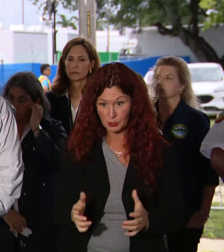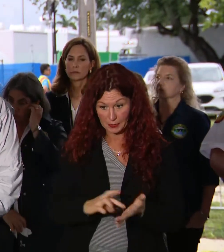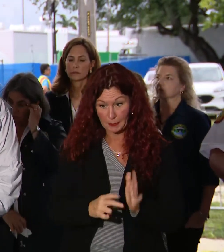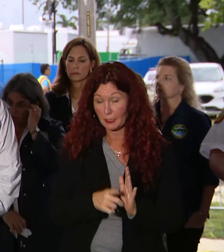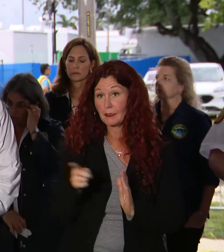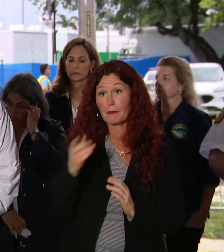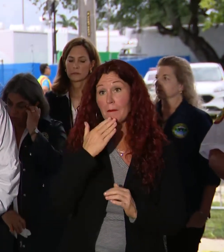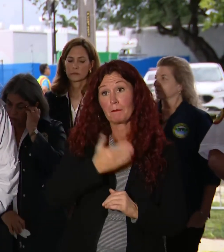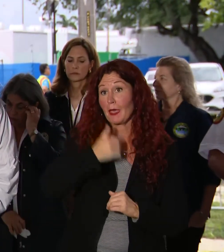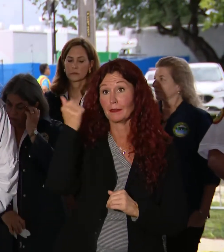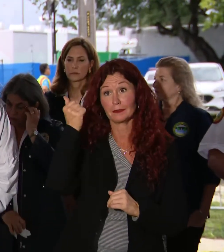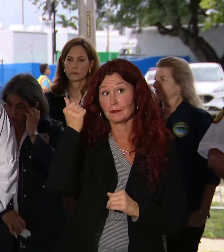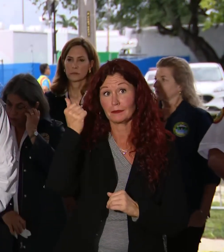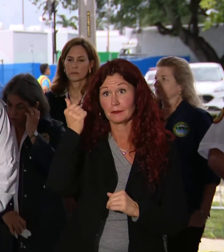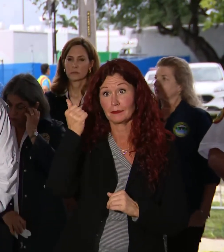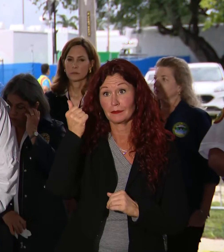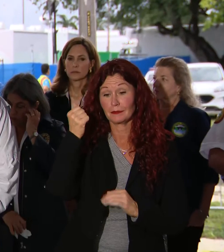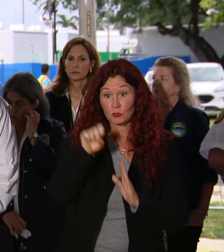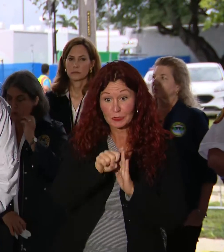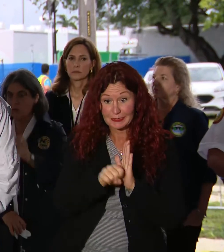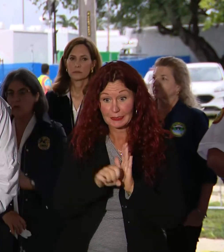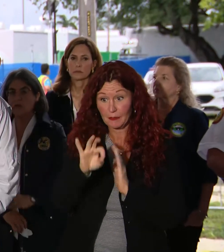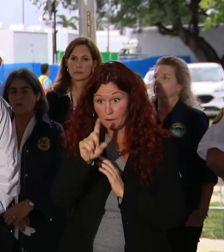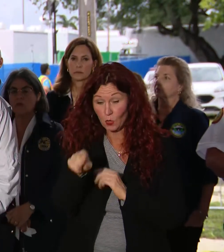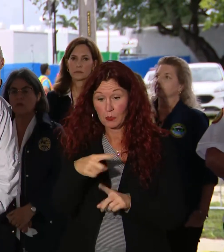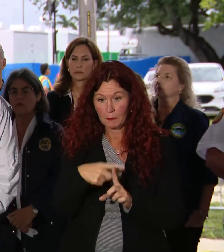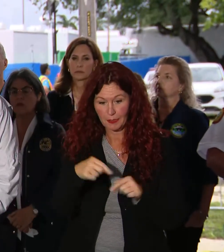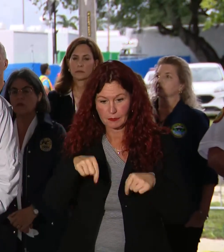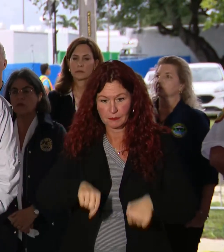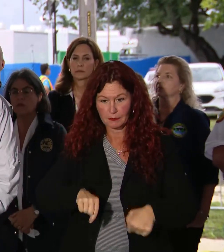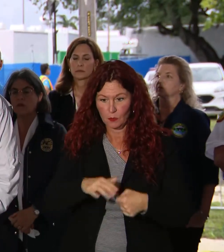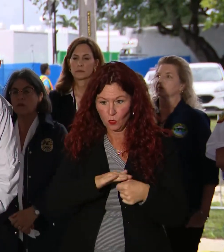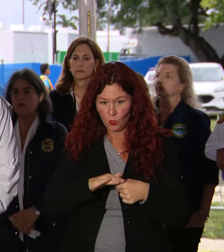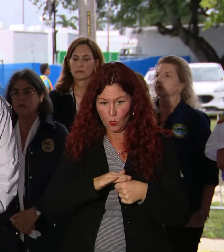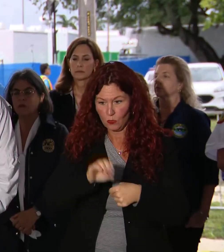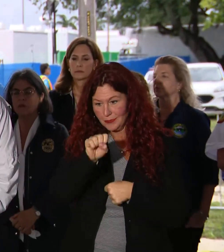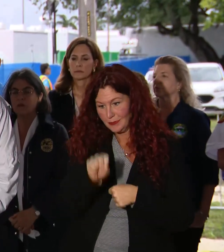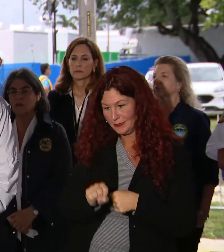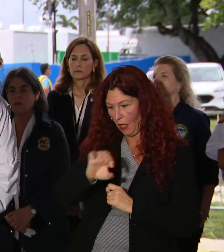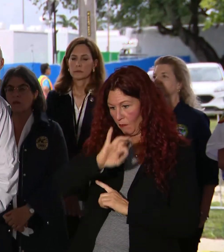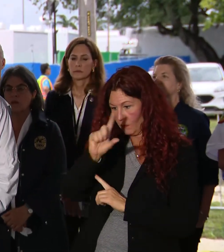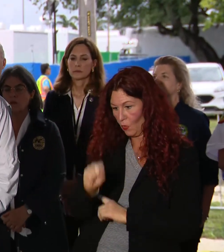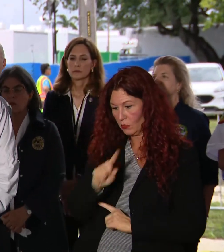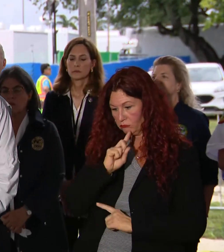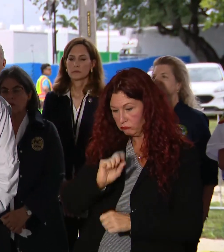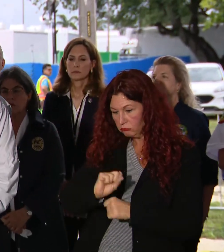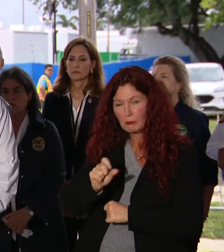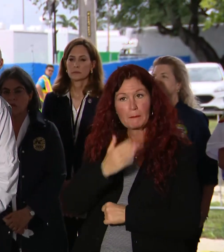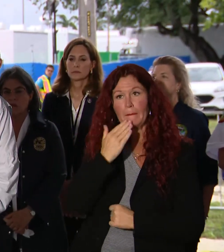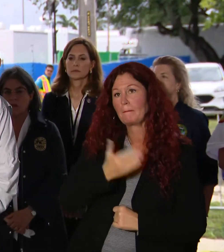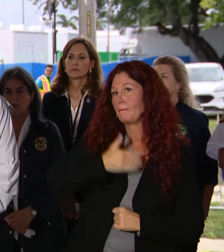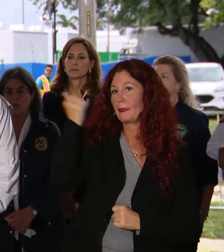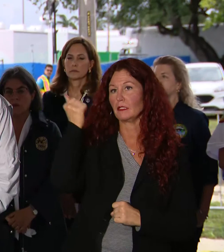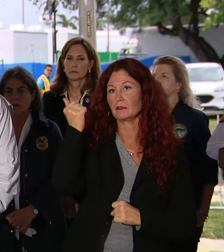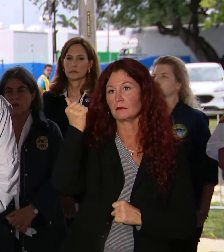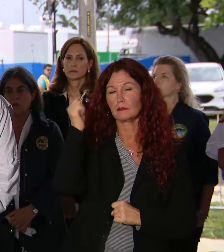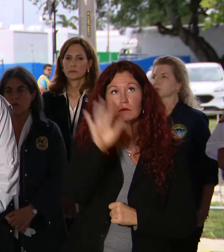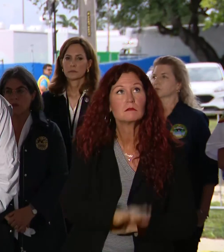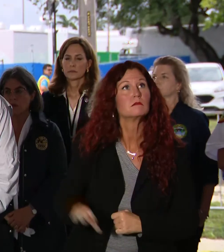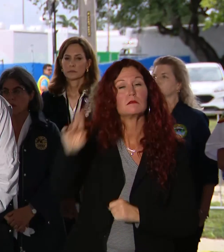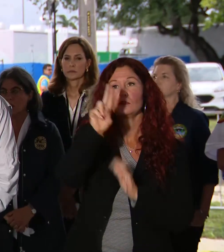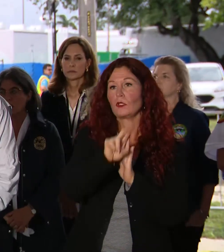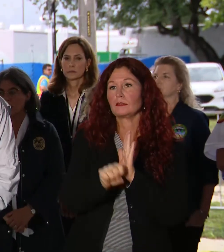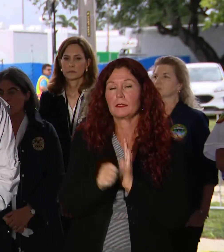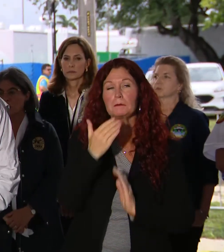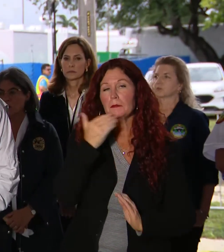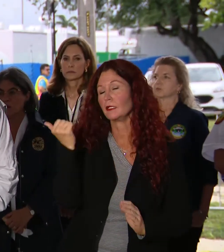only the state of Florida, but our local county emergency managers. We are prepared to support any and all of them.